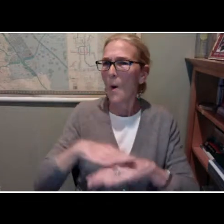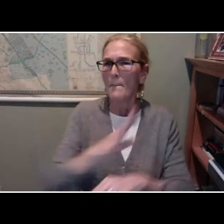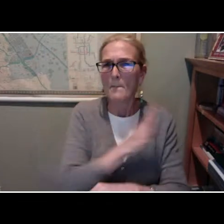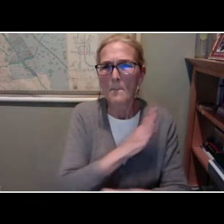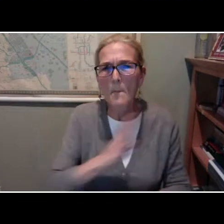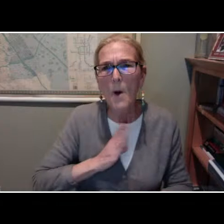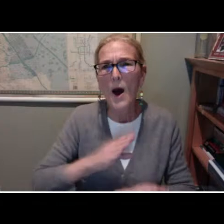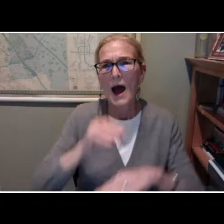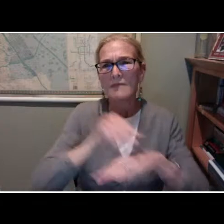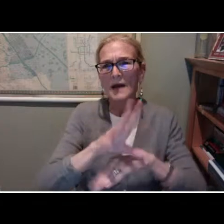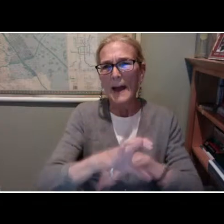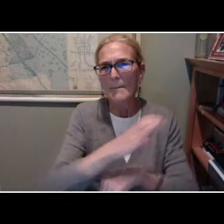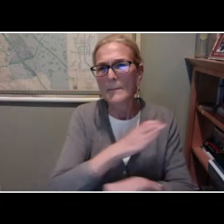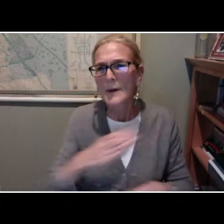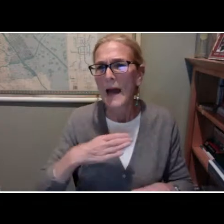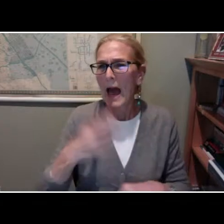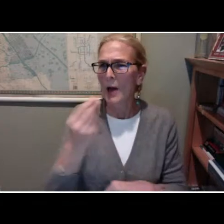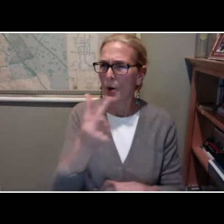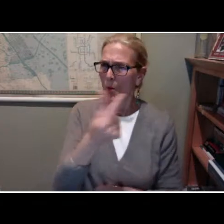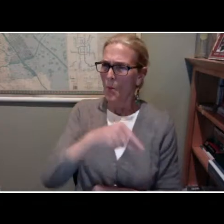improvement projects,